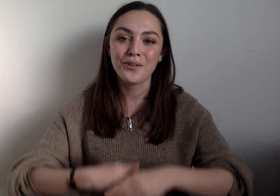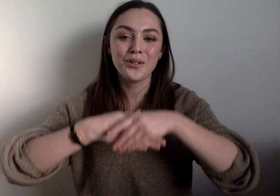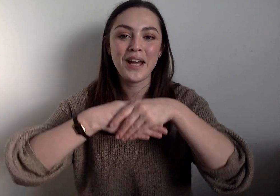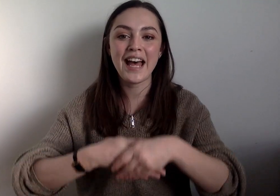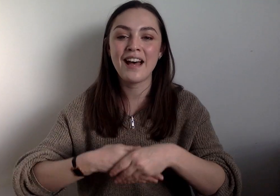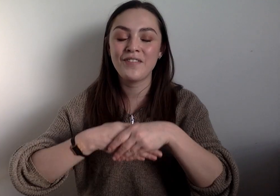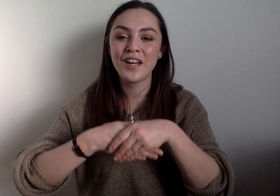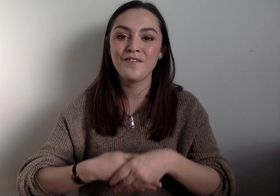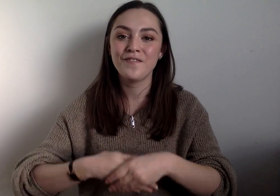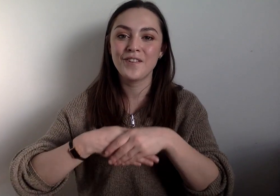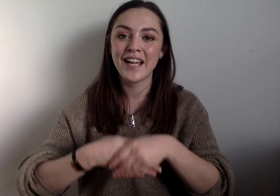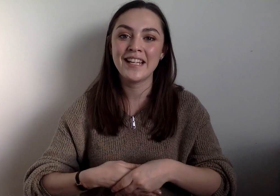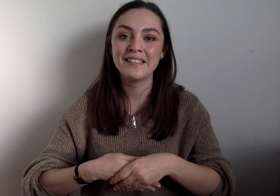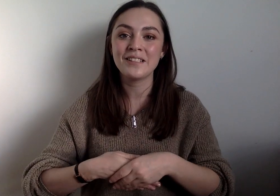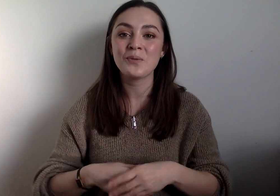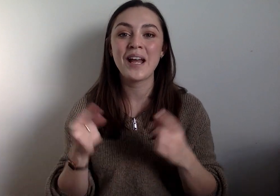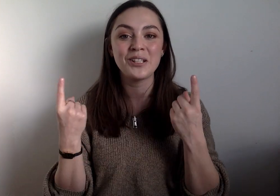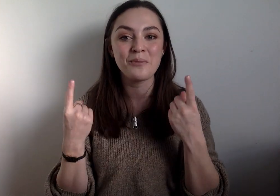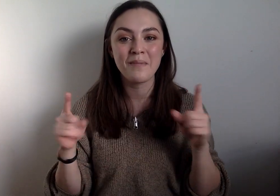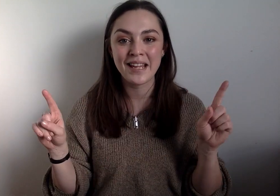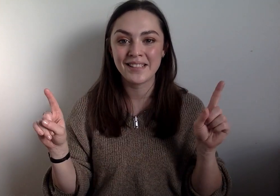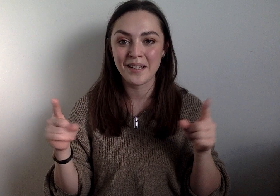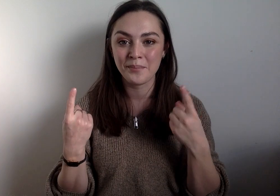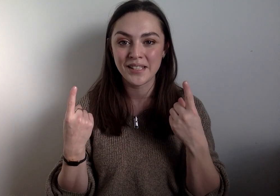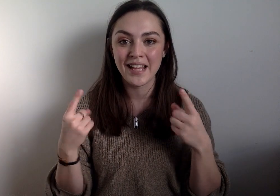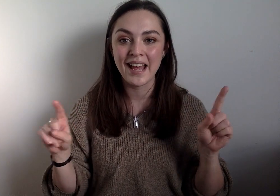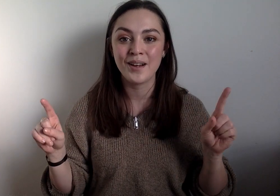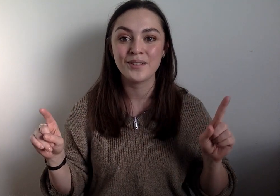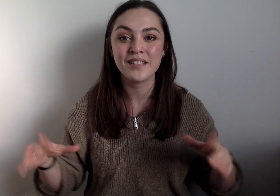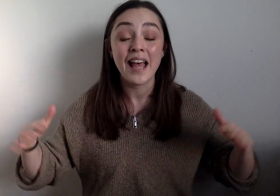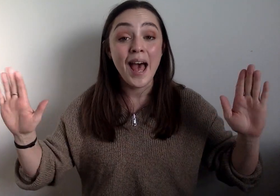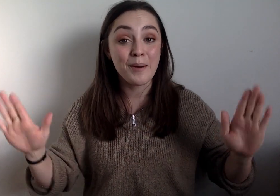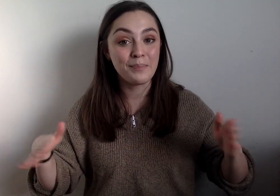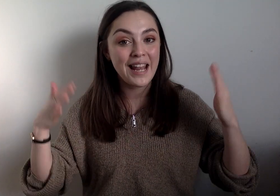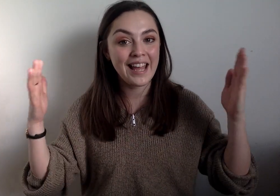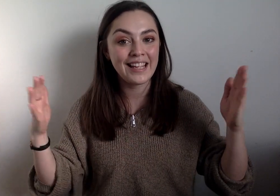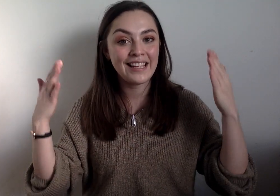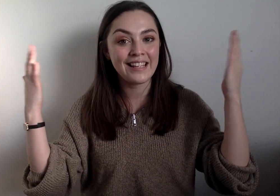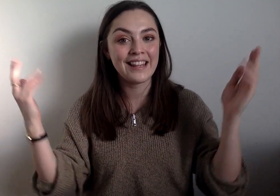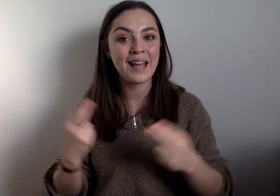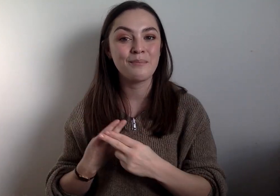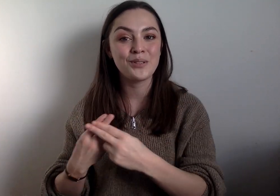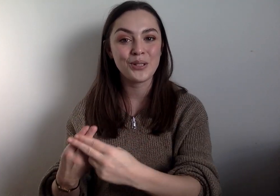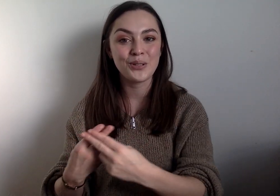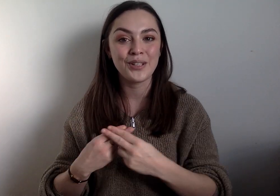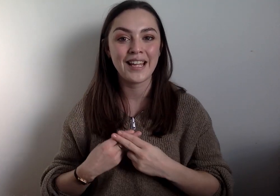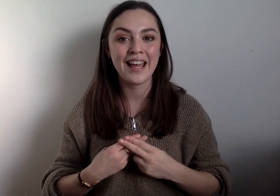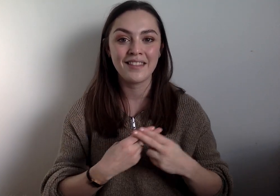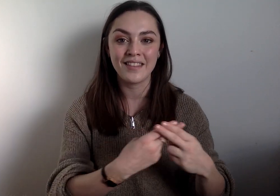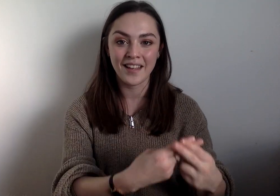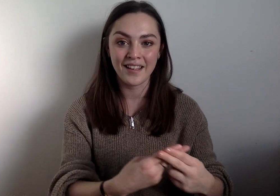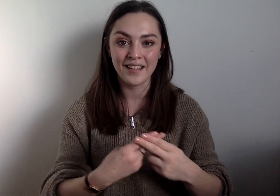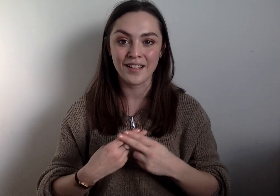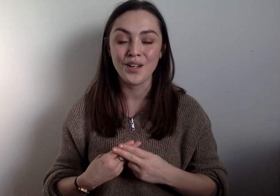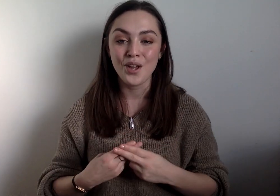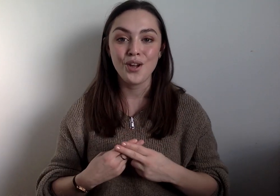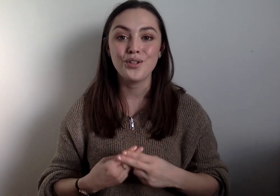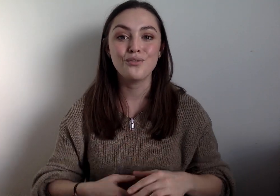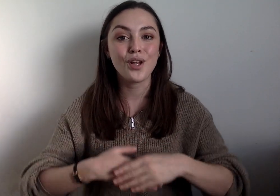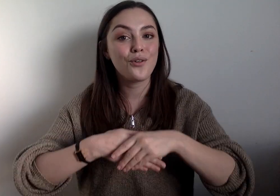you have a friend when you make some sounds and play them together. You know